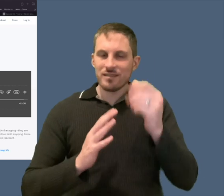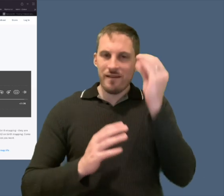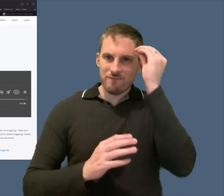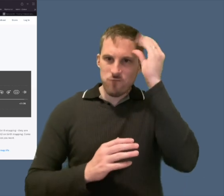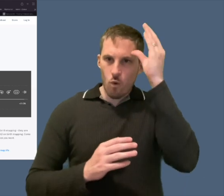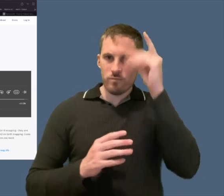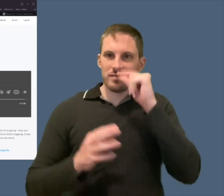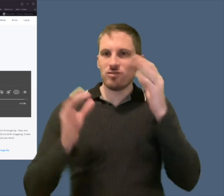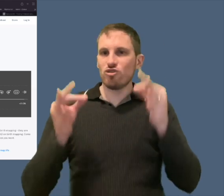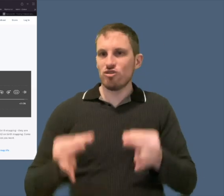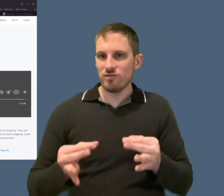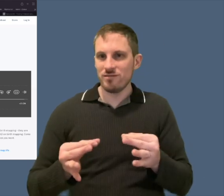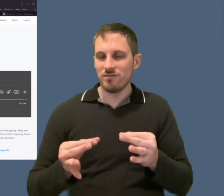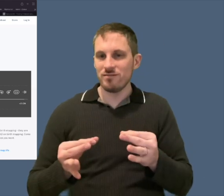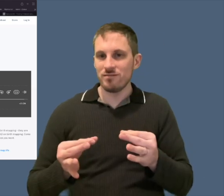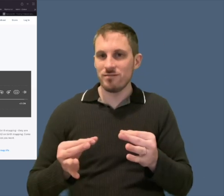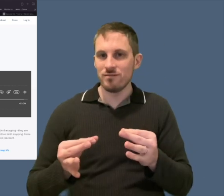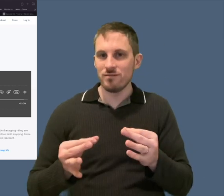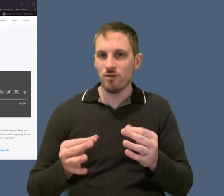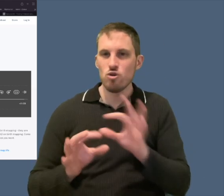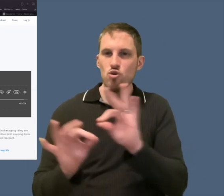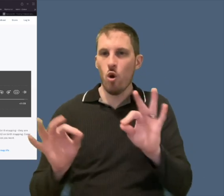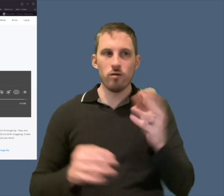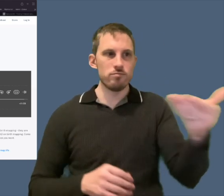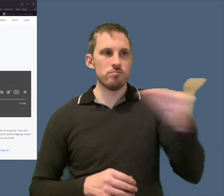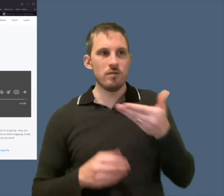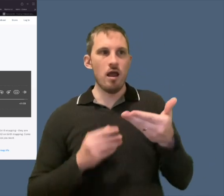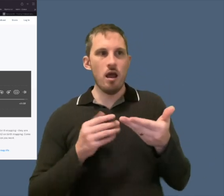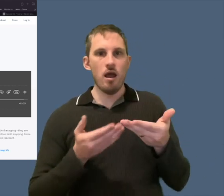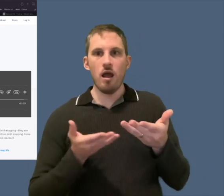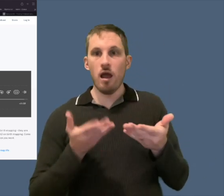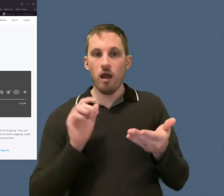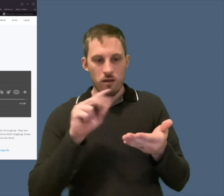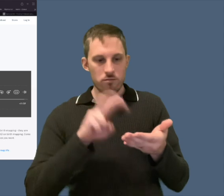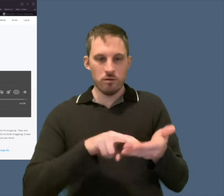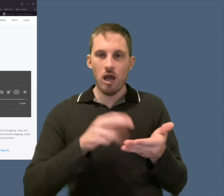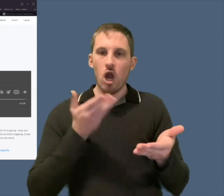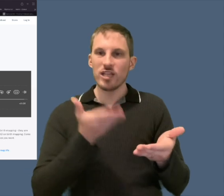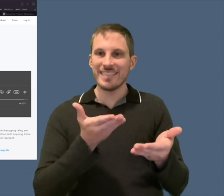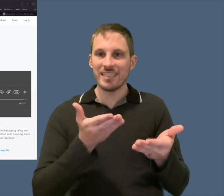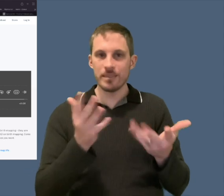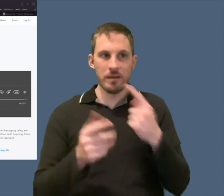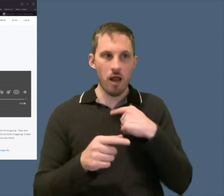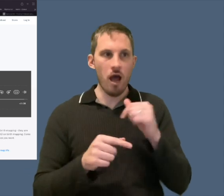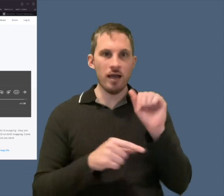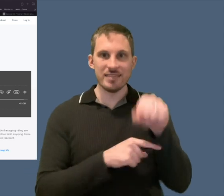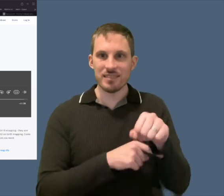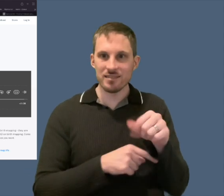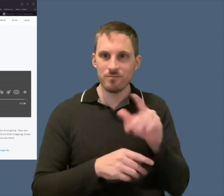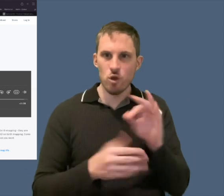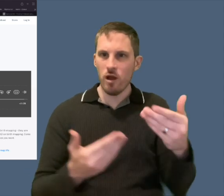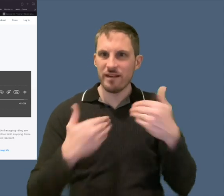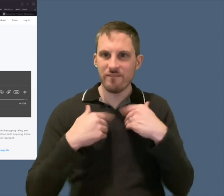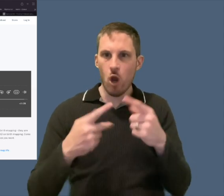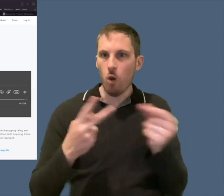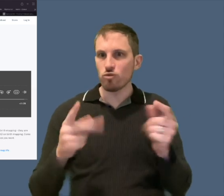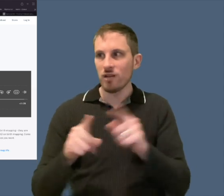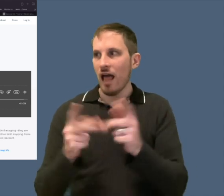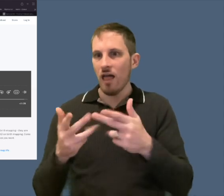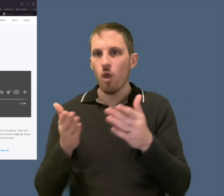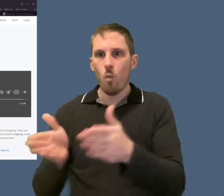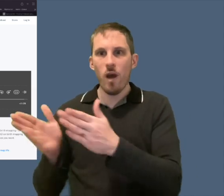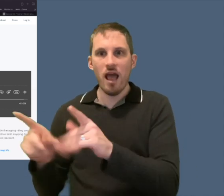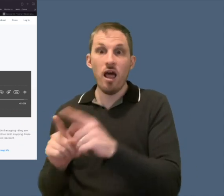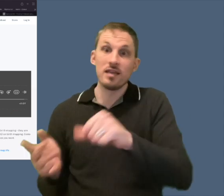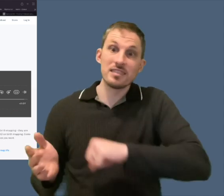because consent only really gives you the option of the epidural. Consent doesn't give you the option of a cesarean. Yes, Mel?